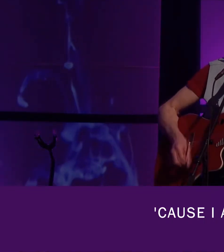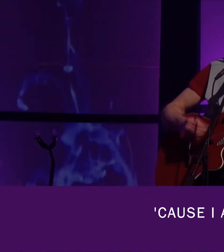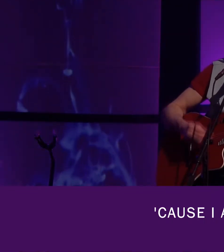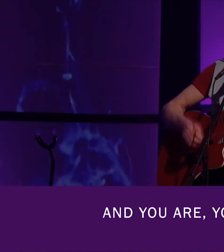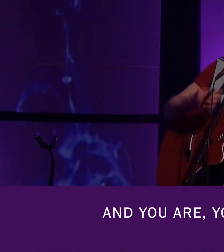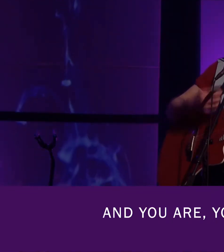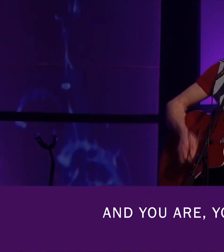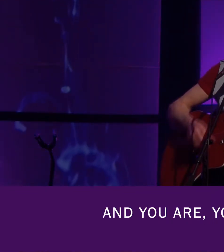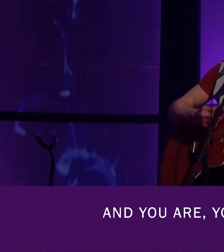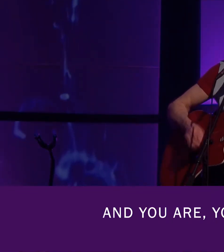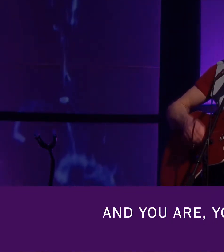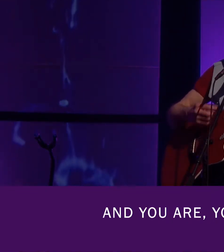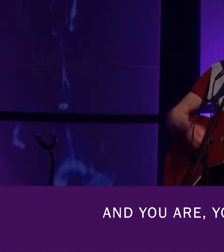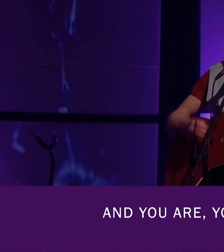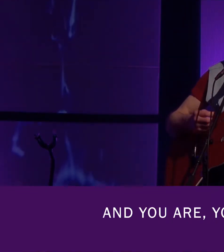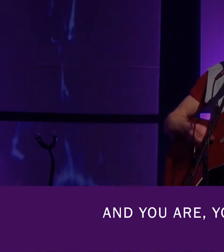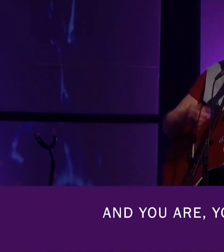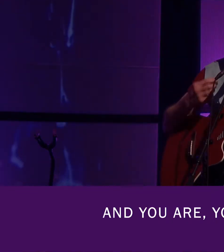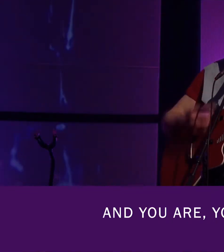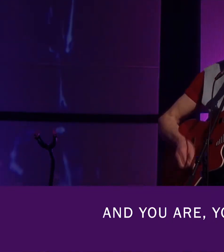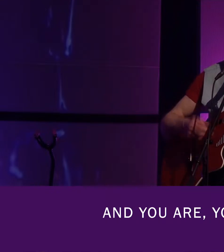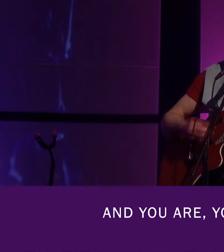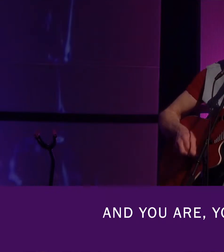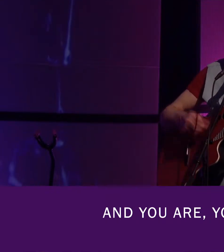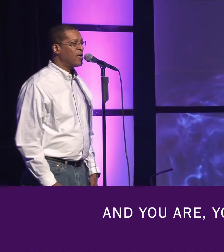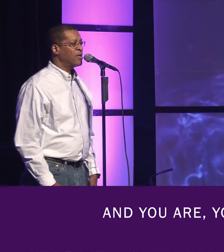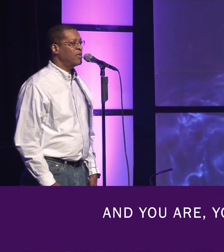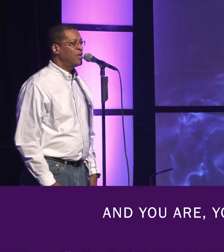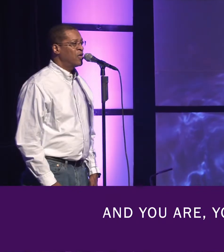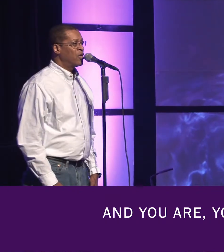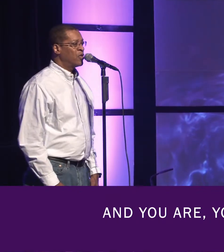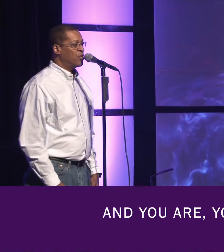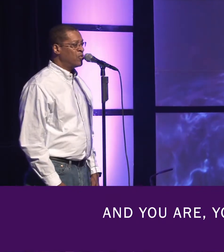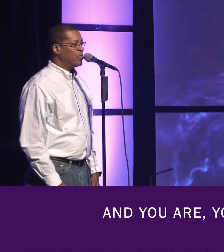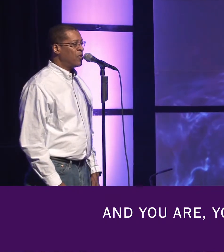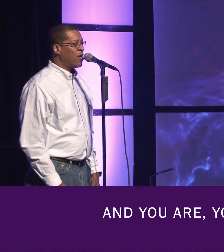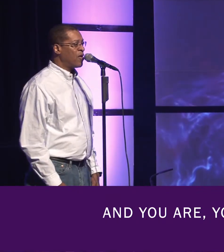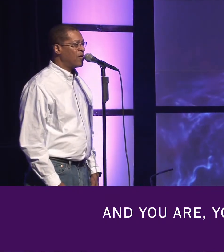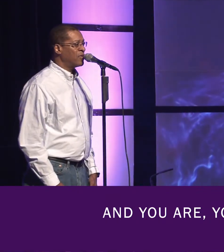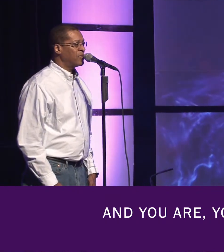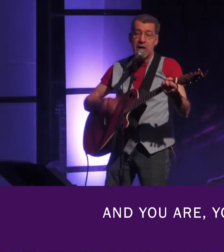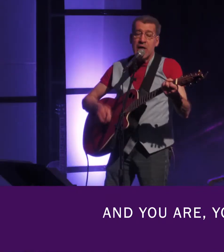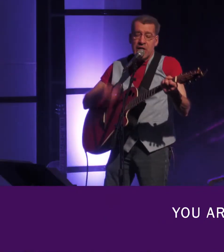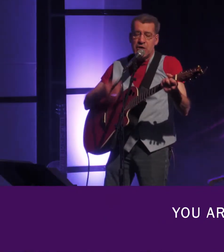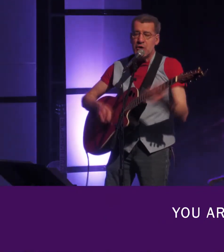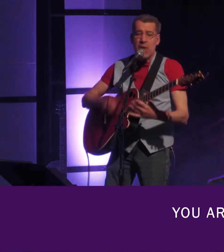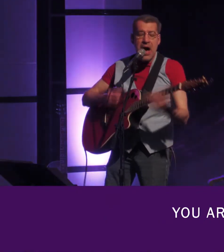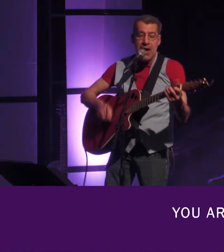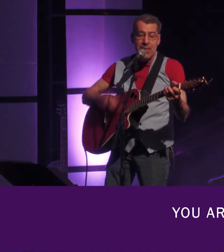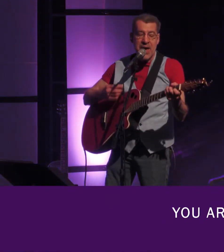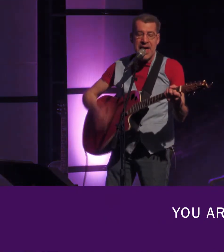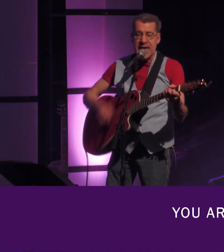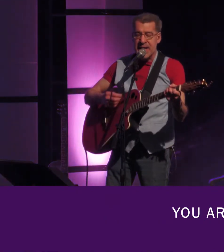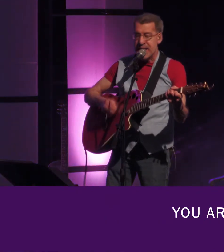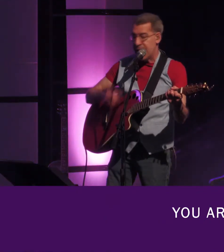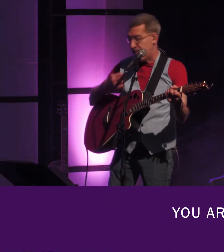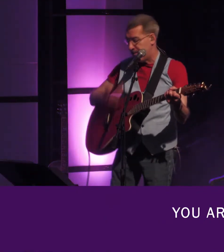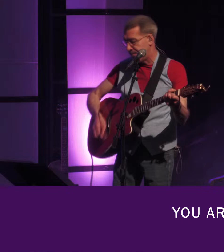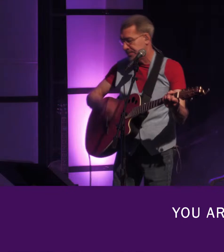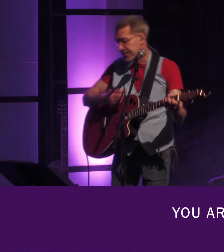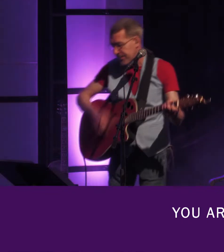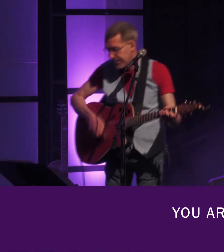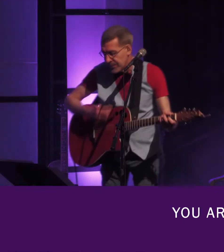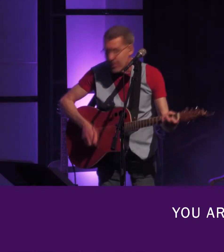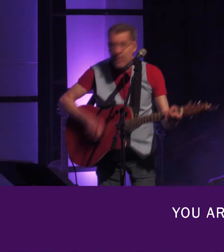yours. You are, you are, you are, you are mine.